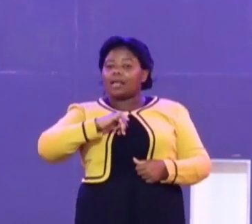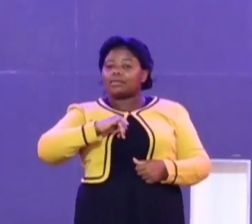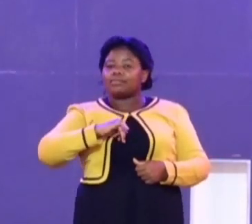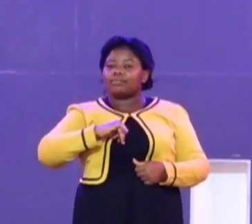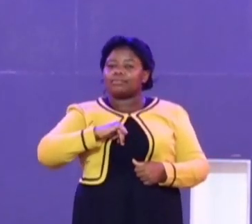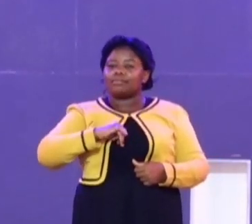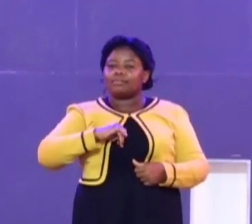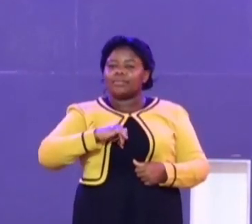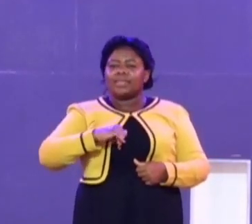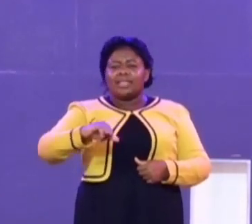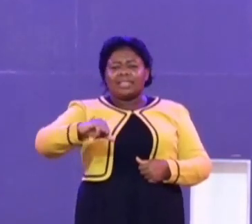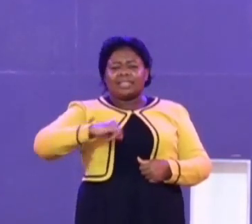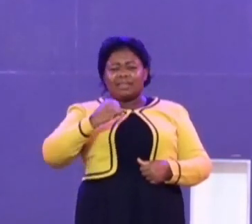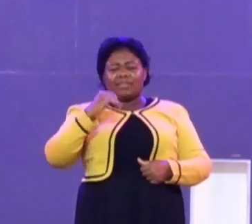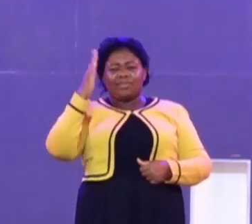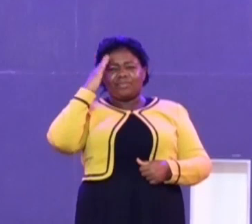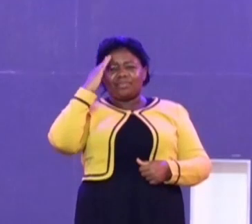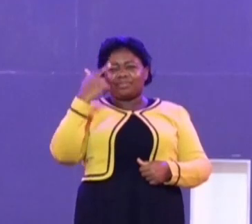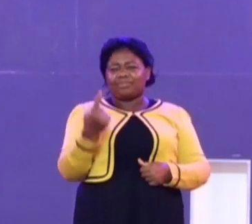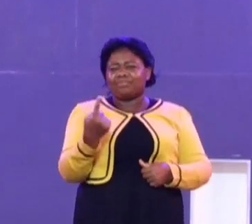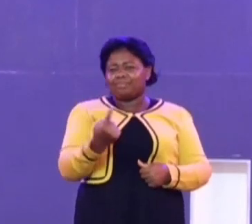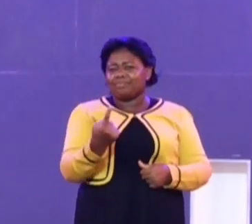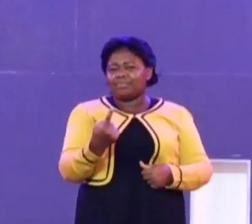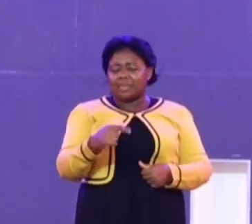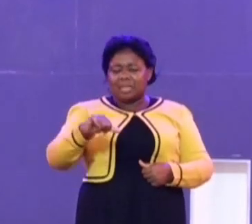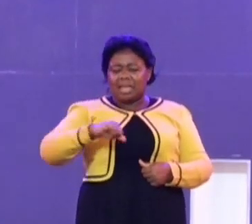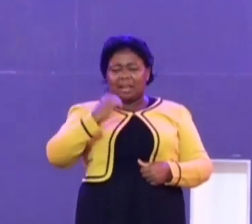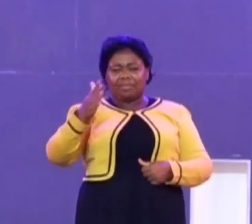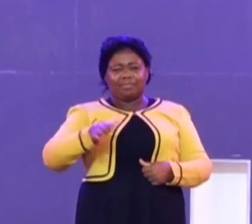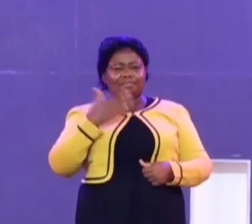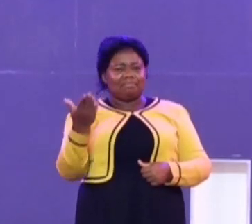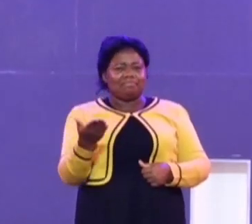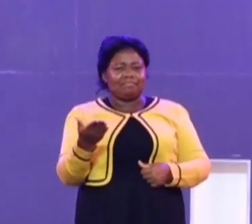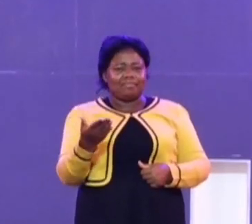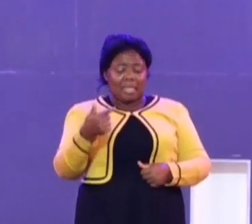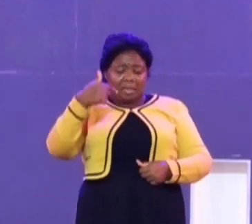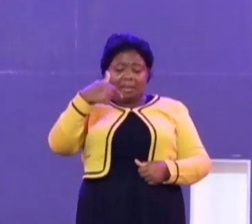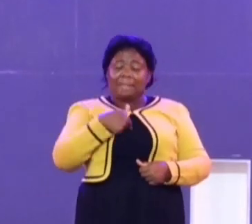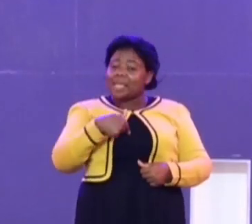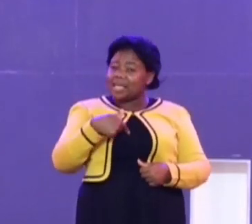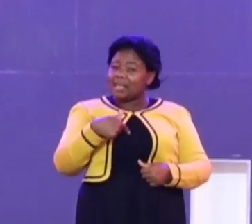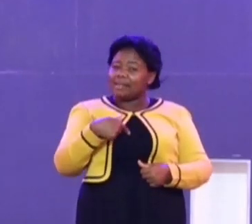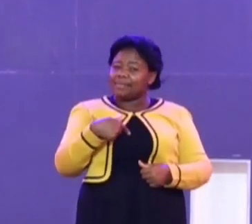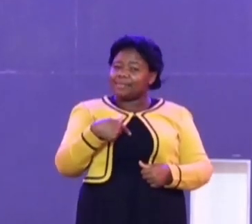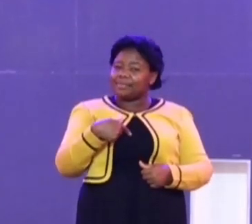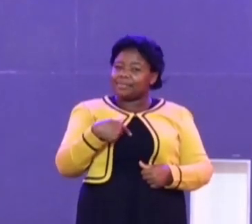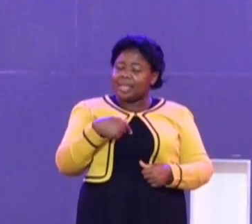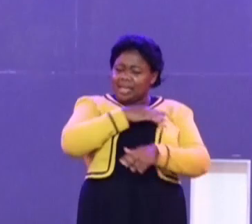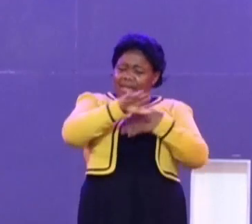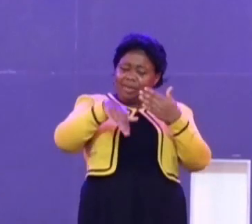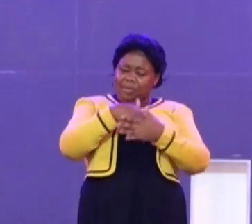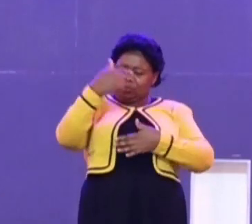ntinze. Selfishness. Okwefa koweka. Myself. Inze nganze. Me. Nze. The all